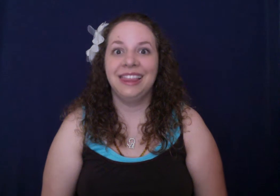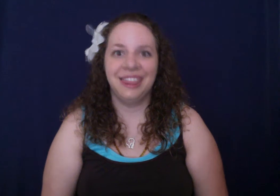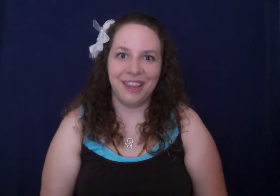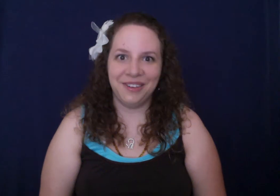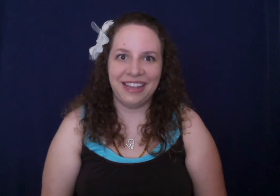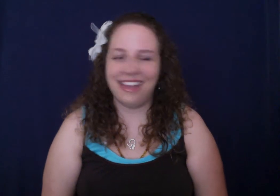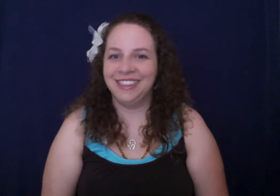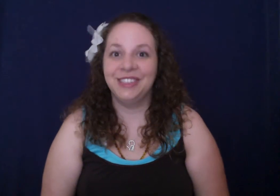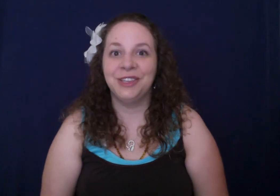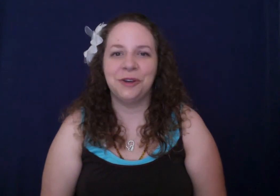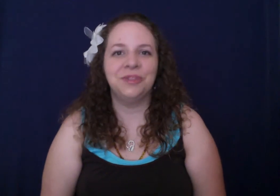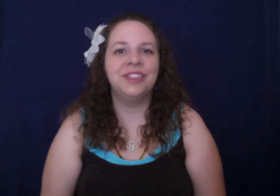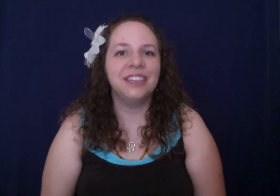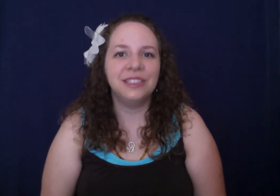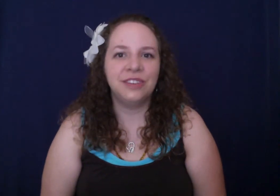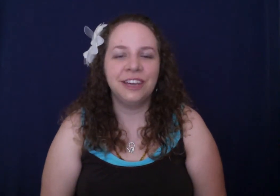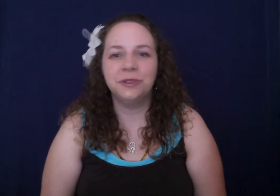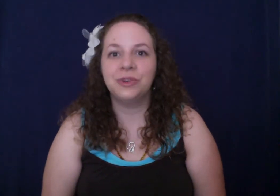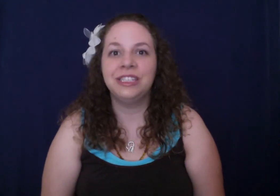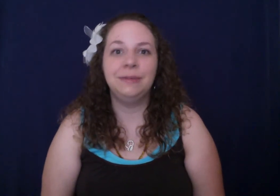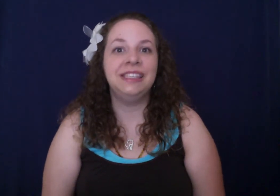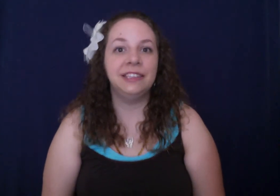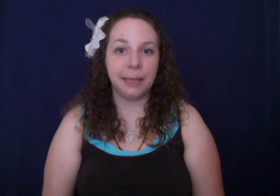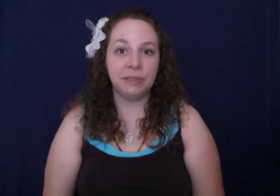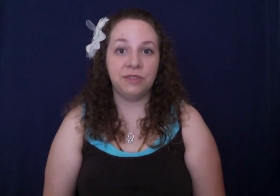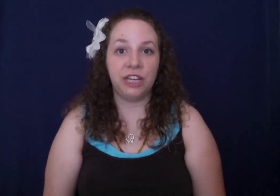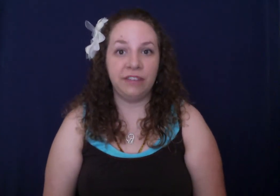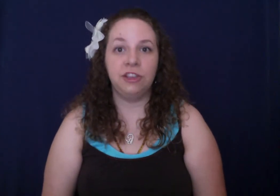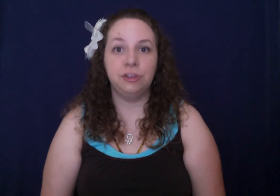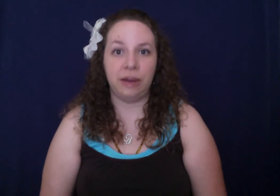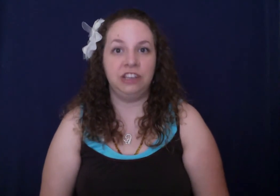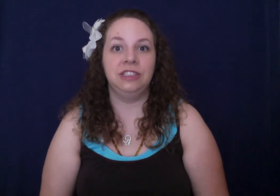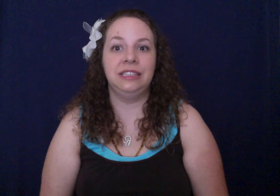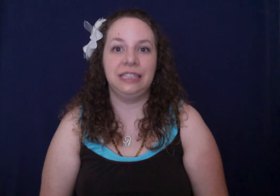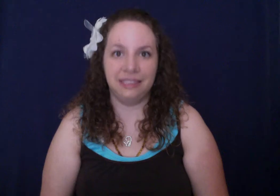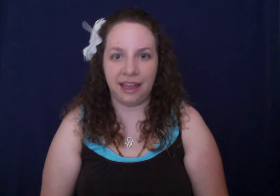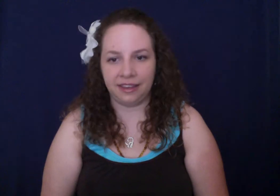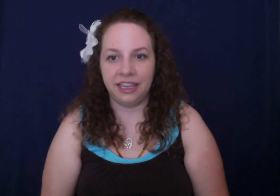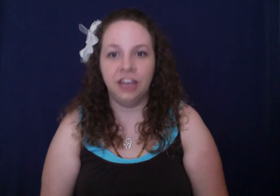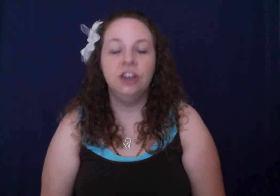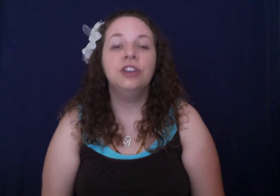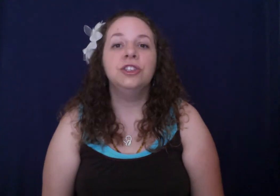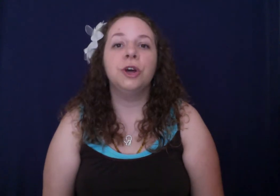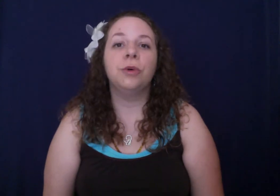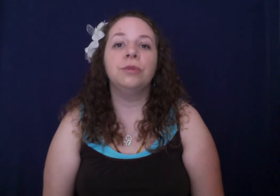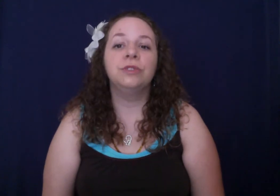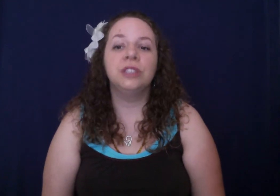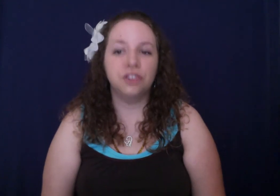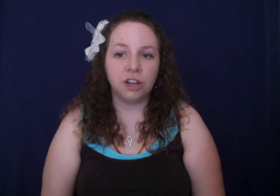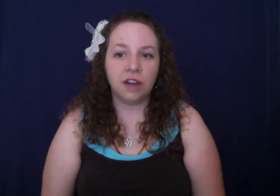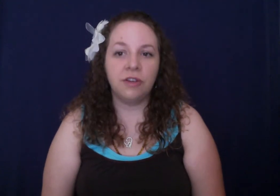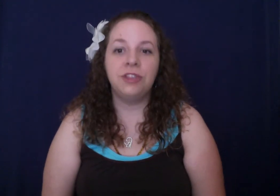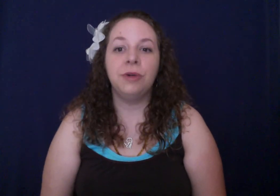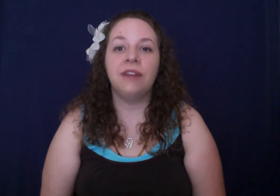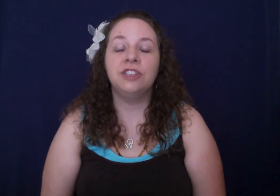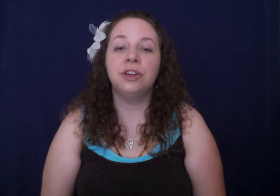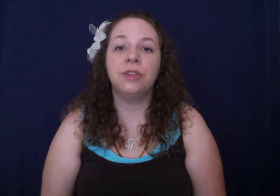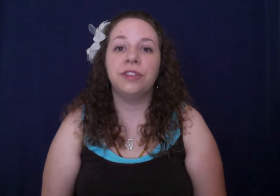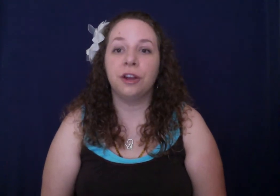Hello again. So this video is going to be steps for giving directions exactly. So to start off with, you have to know that there are